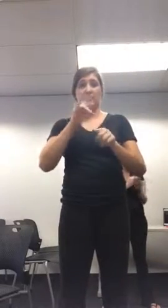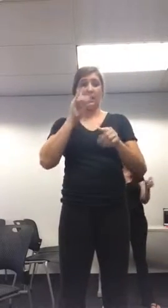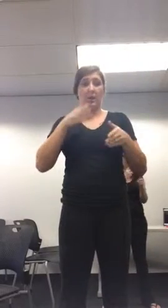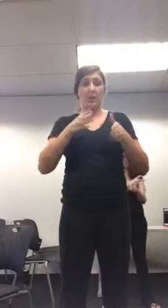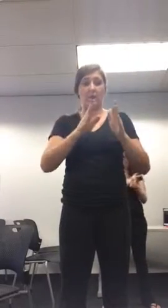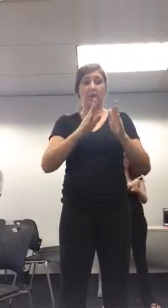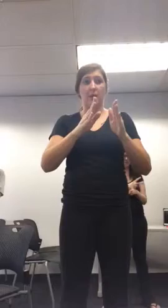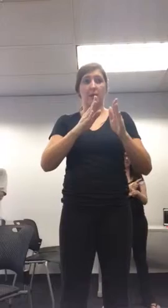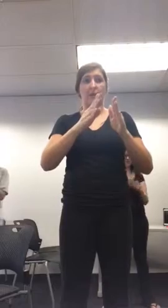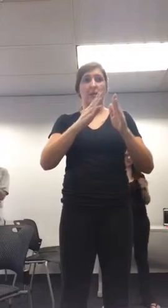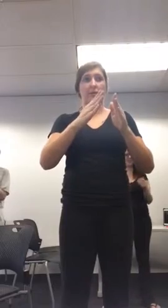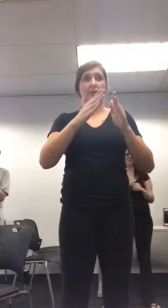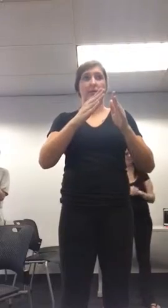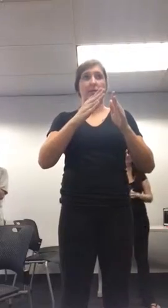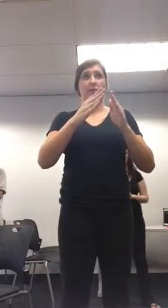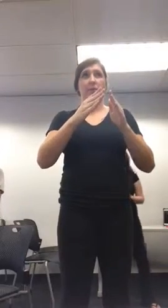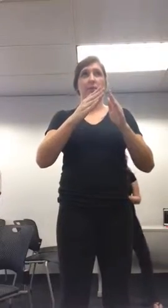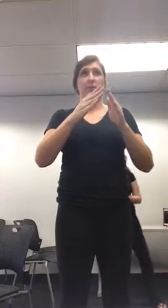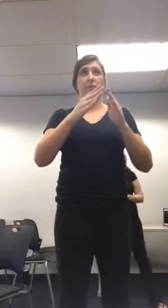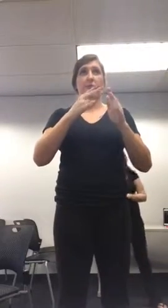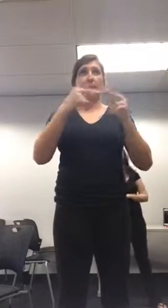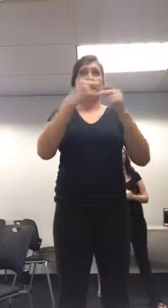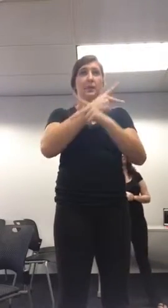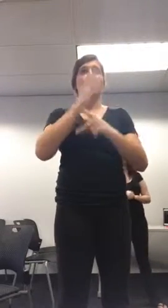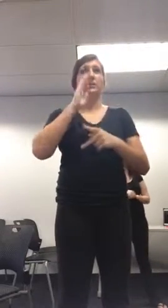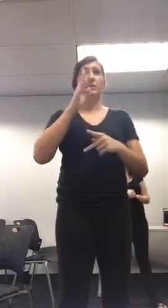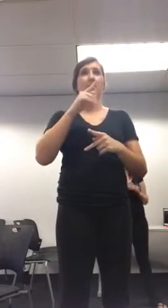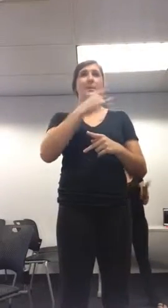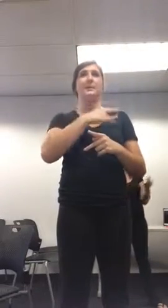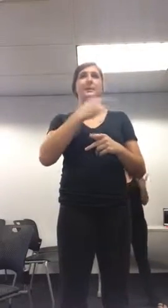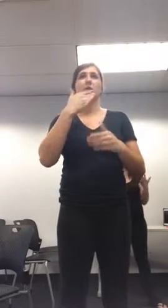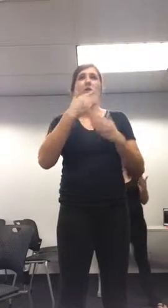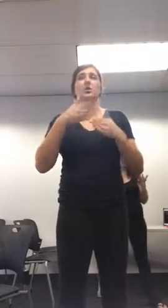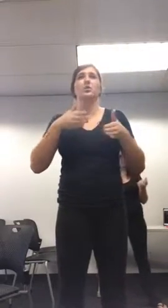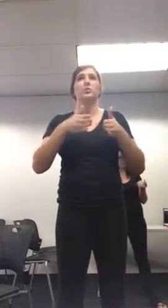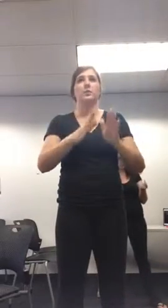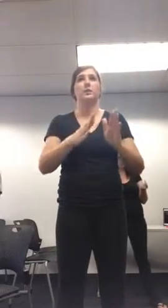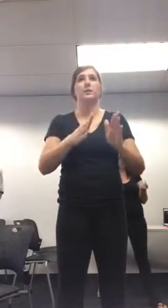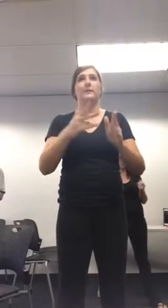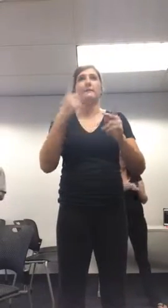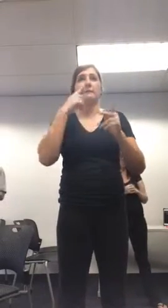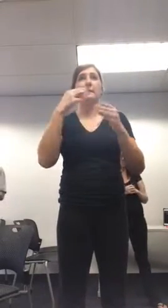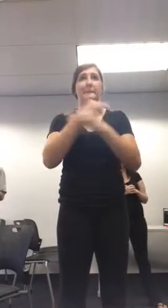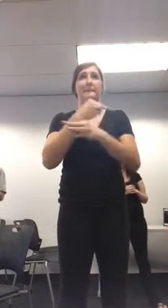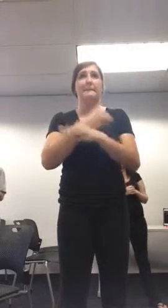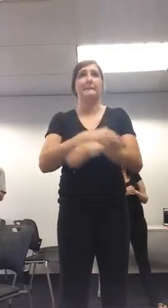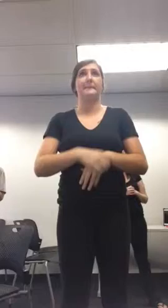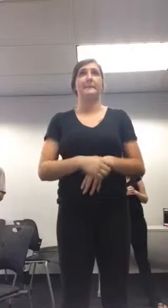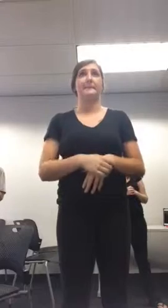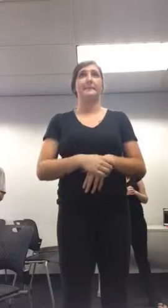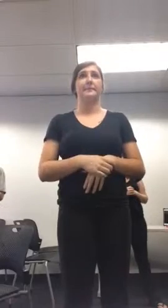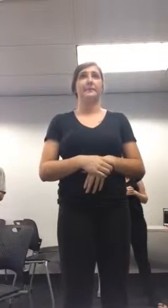multiplication. Okay? Basically what we're going to do is we are going to first make a